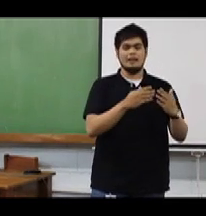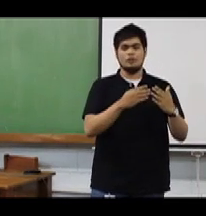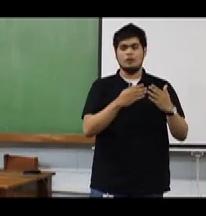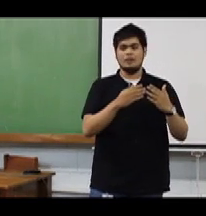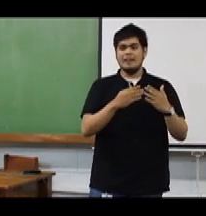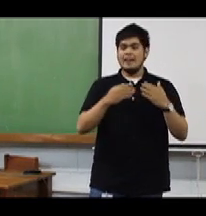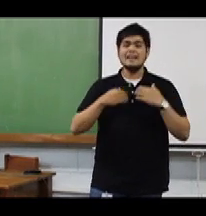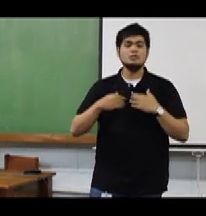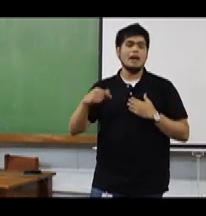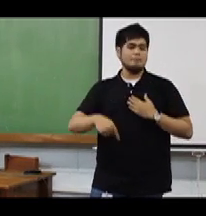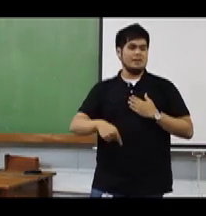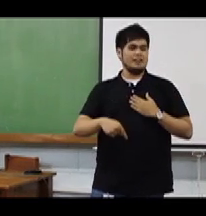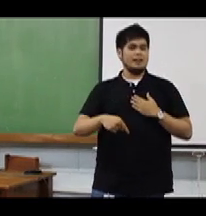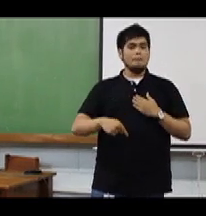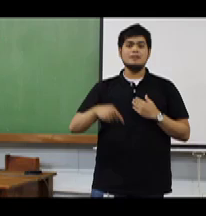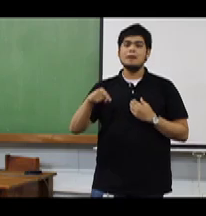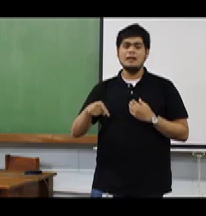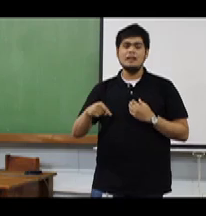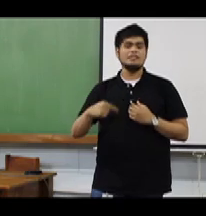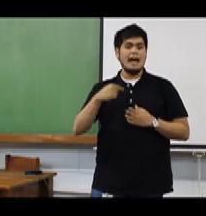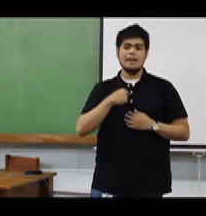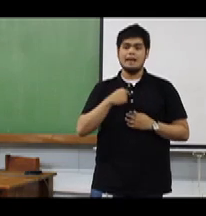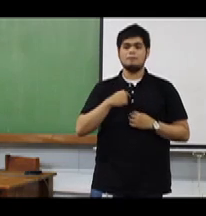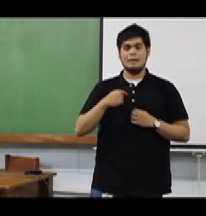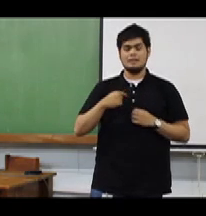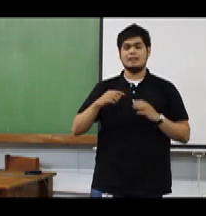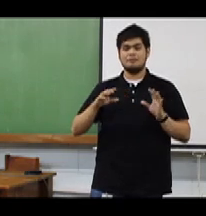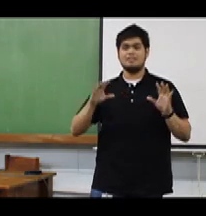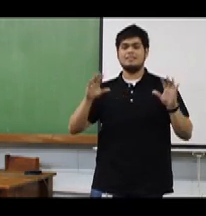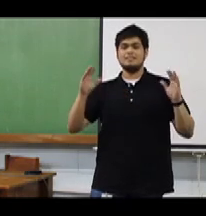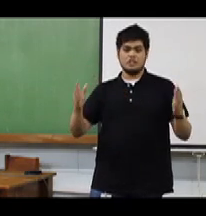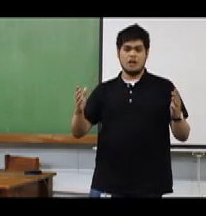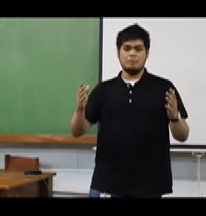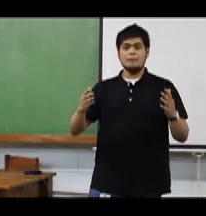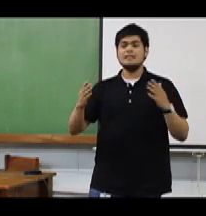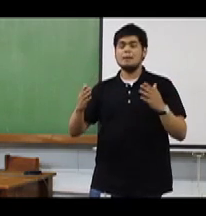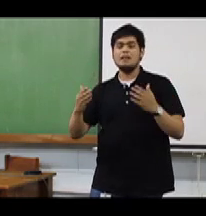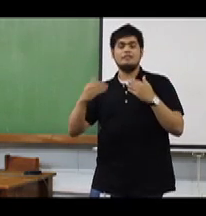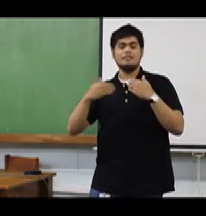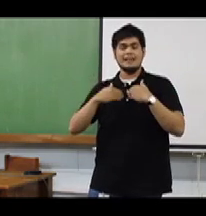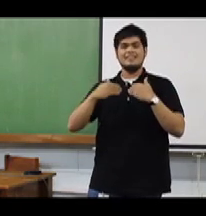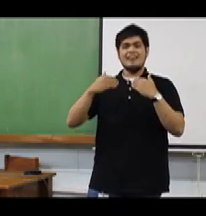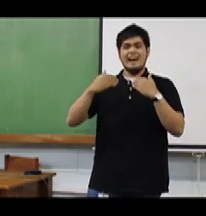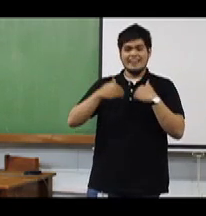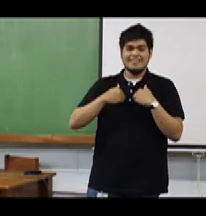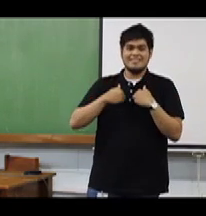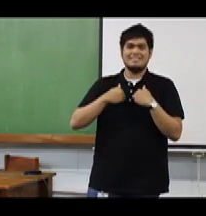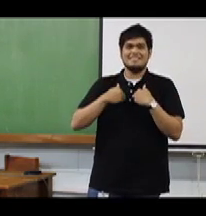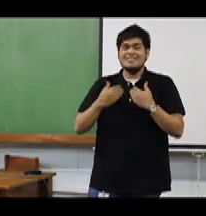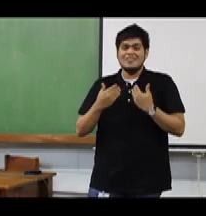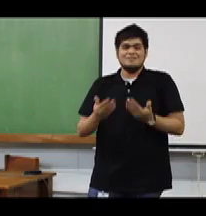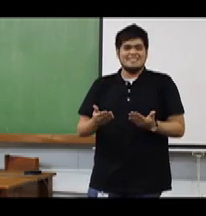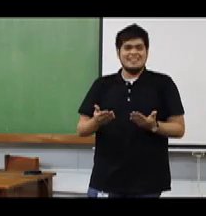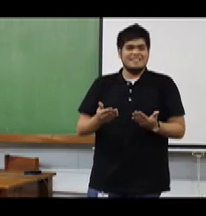to. And that's why I'm here. Because I believe that I am the best guy for the job. Because I believe that I can trust myself.